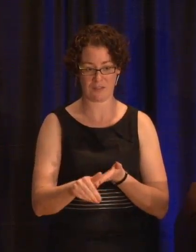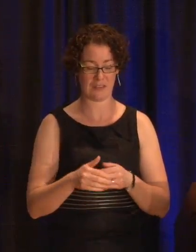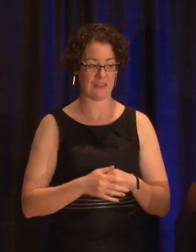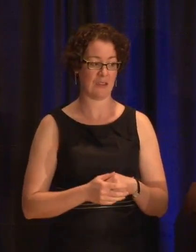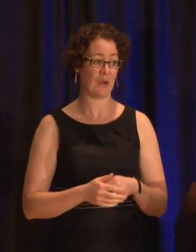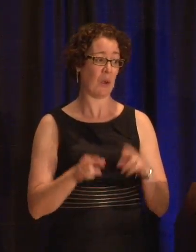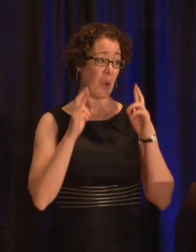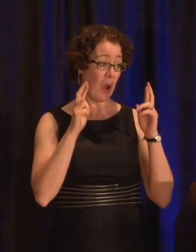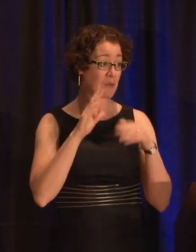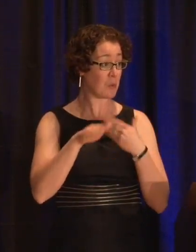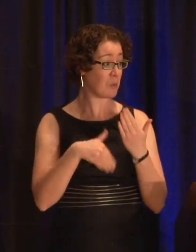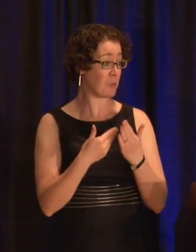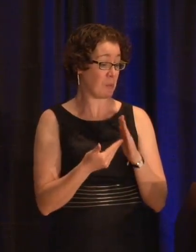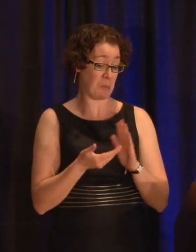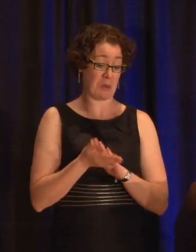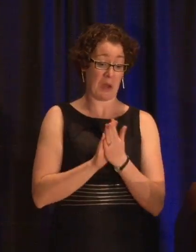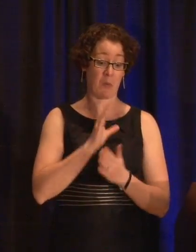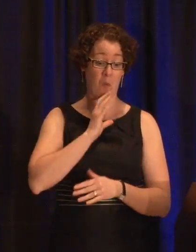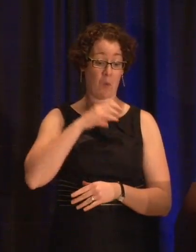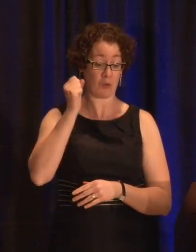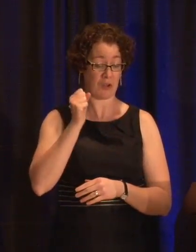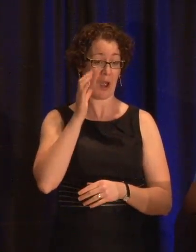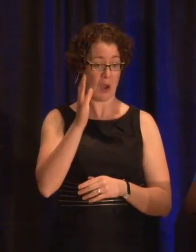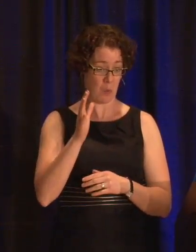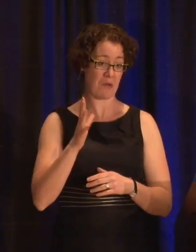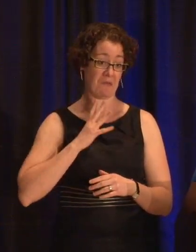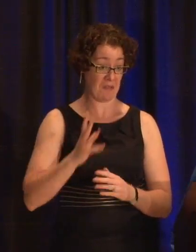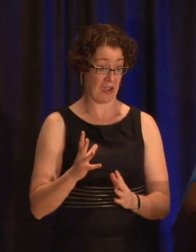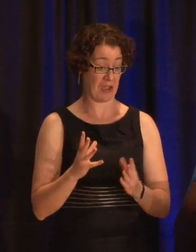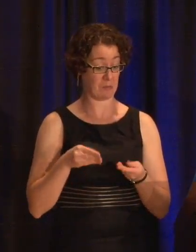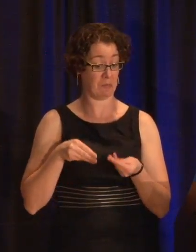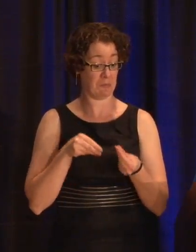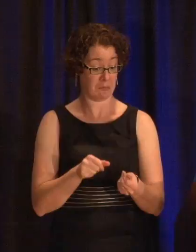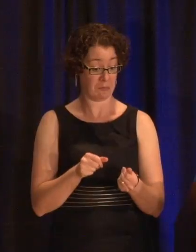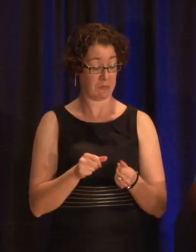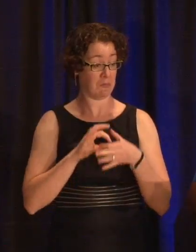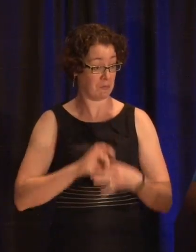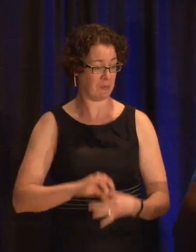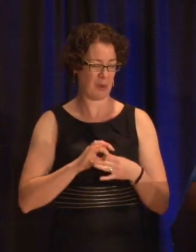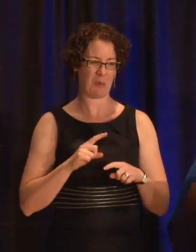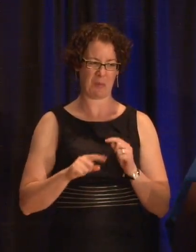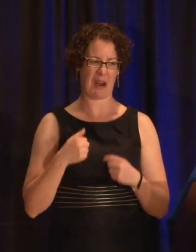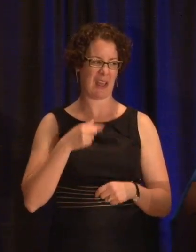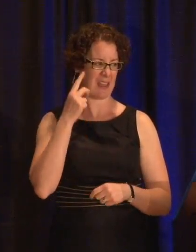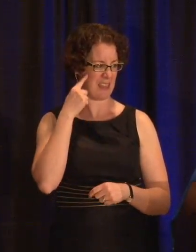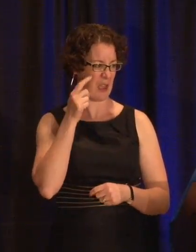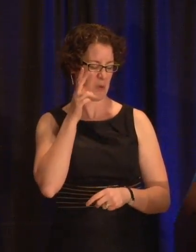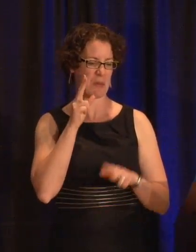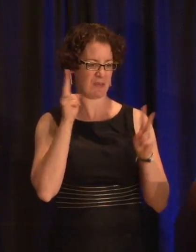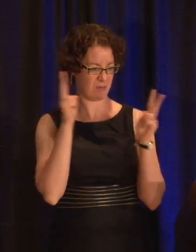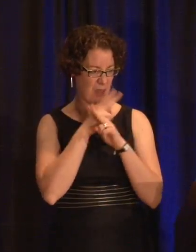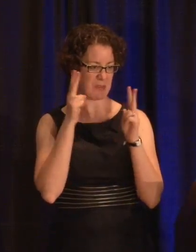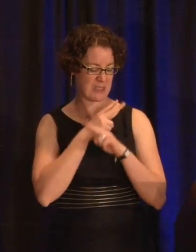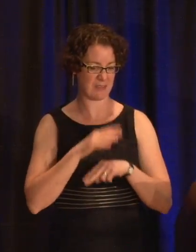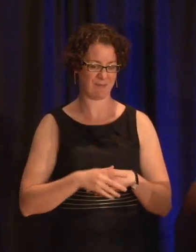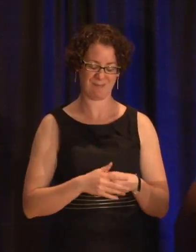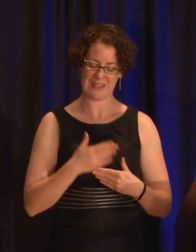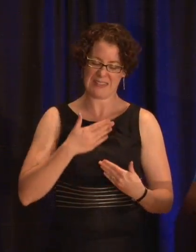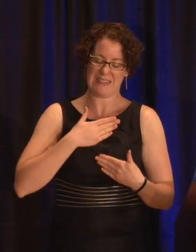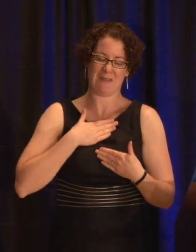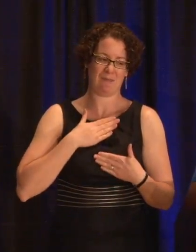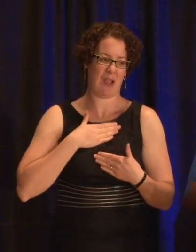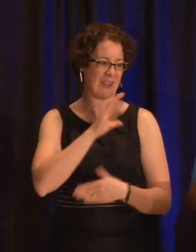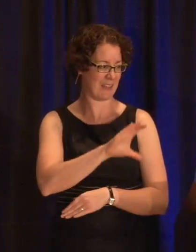I become more graceful, but I think I'm doomed to be forever clumsy. It is one of my defining